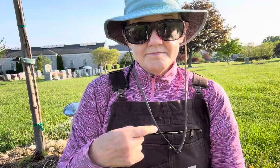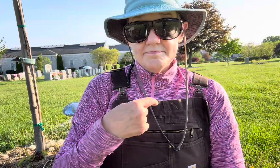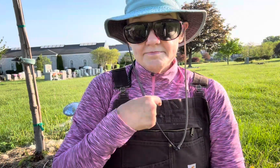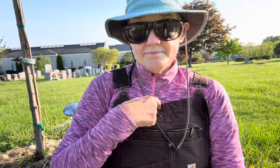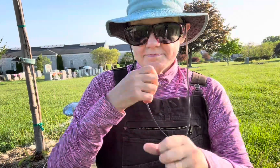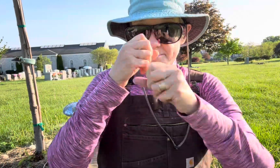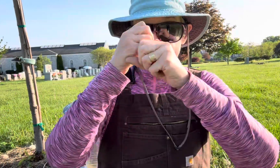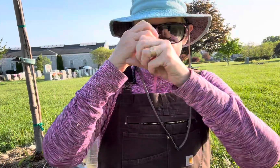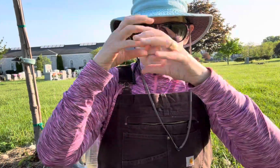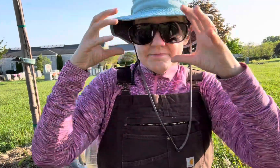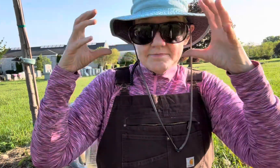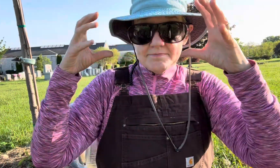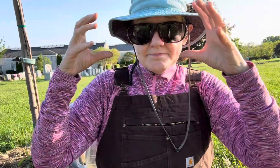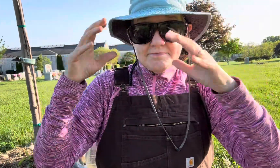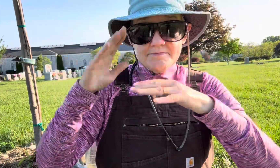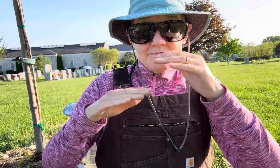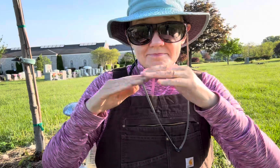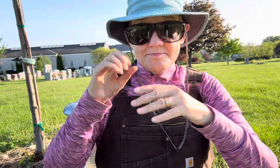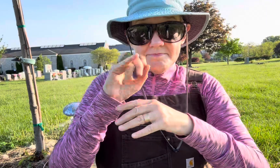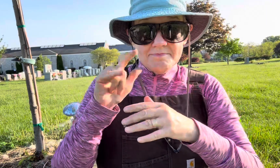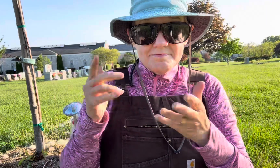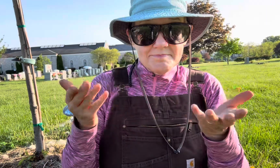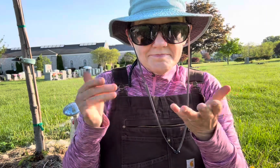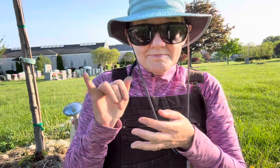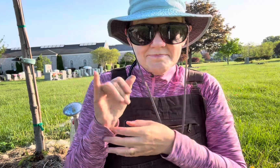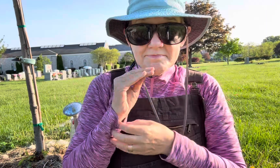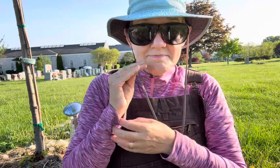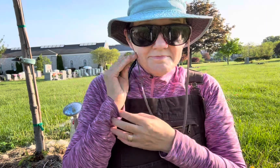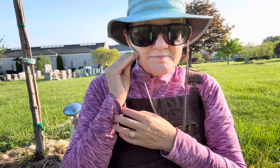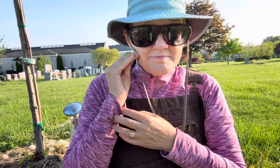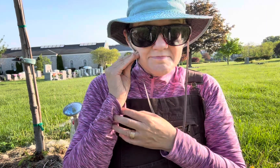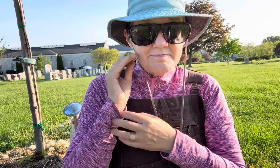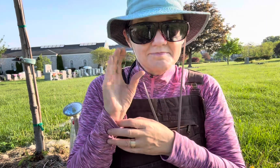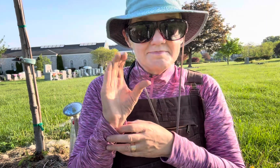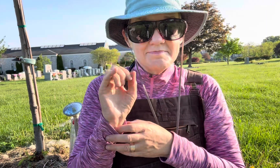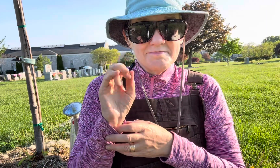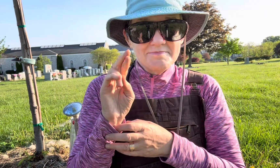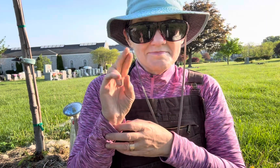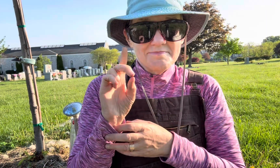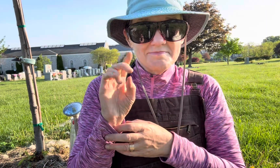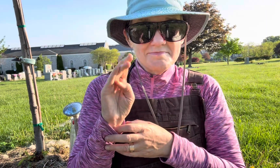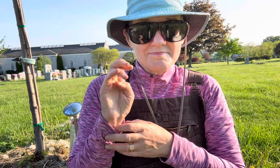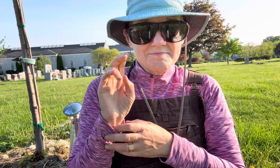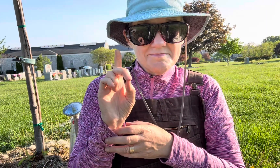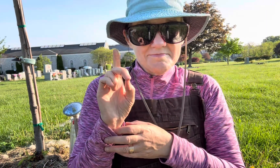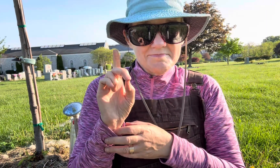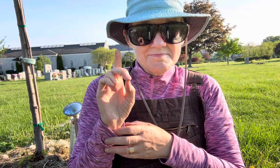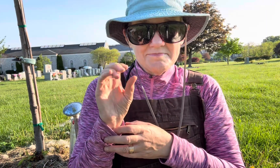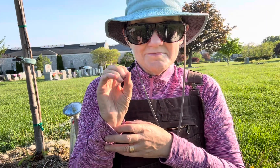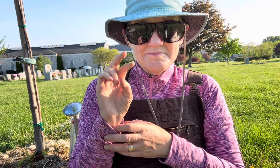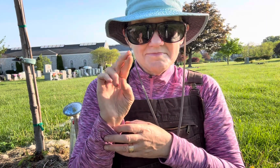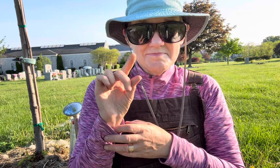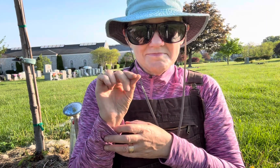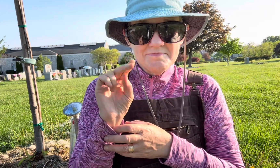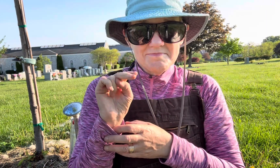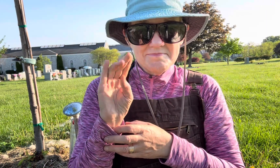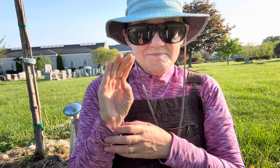I had envisioned building soil just like I do at home, by laying down cardboard,